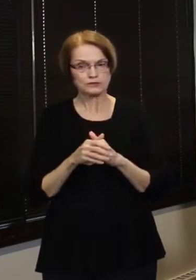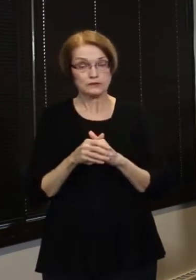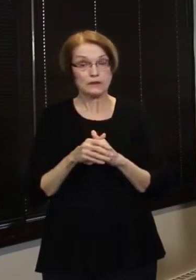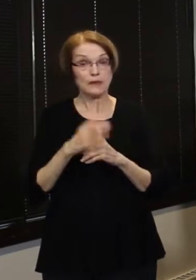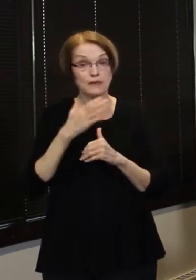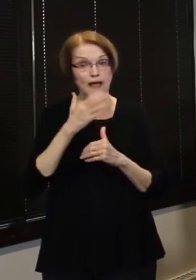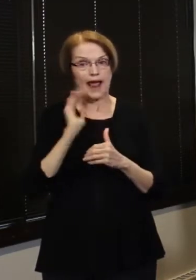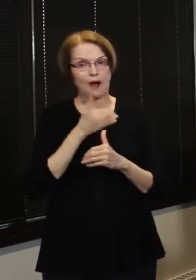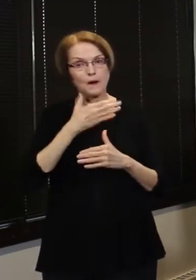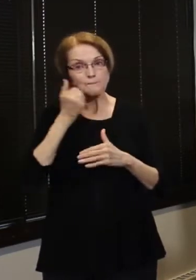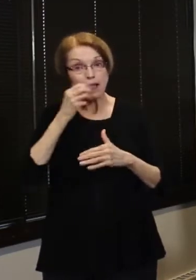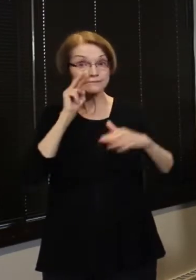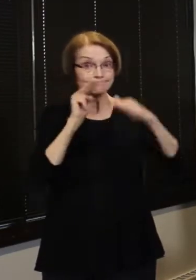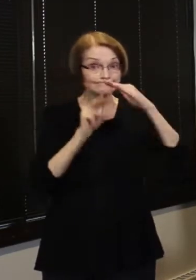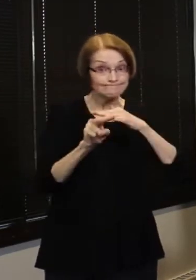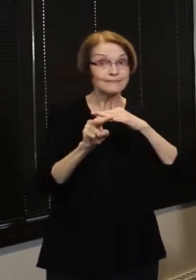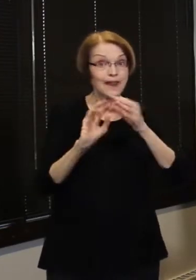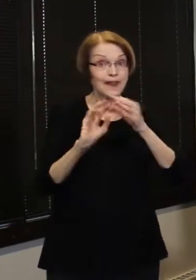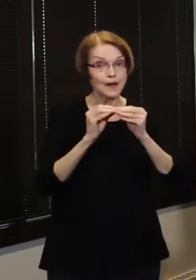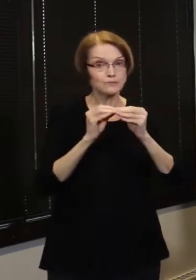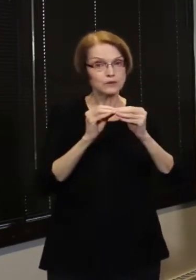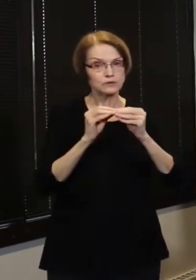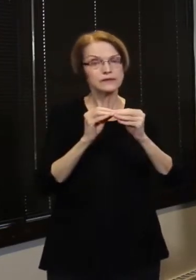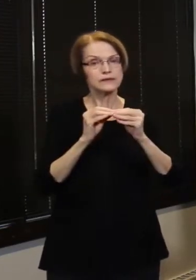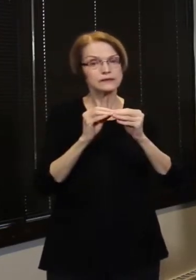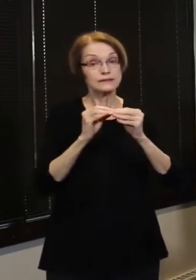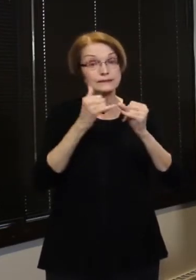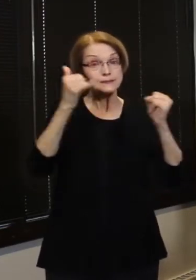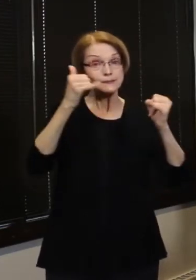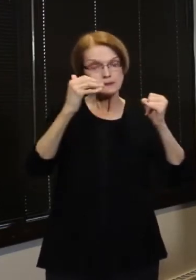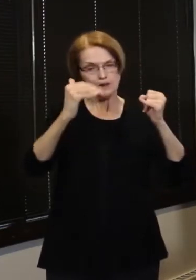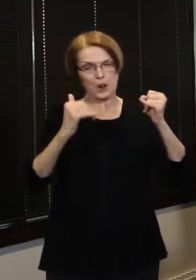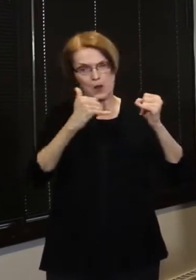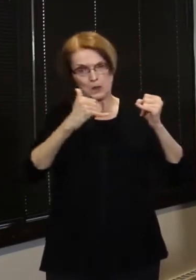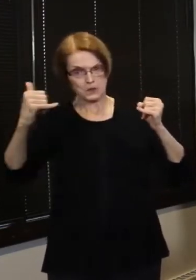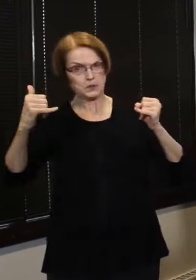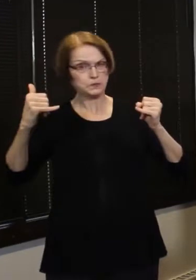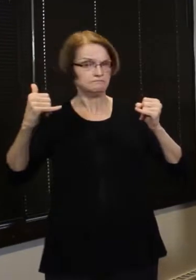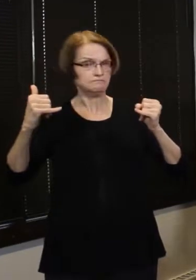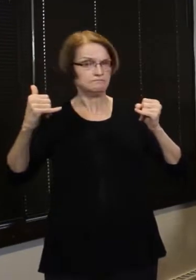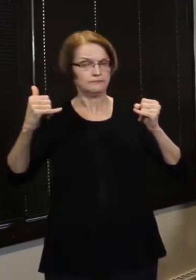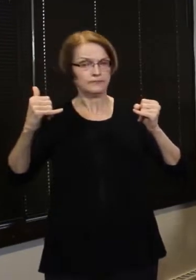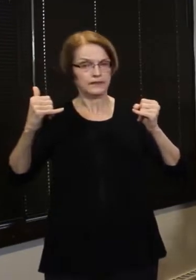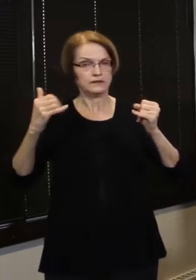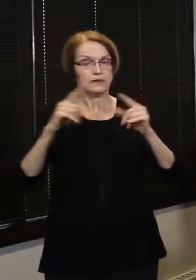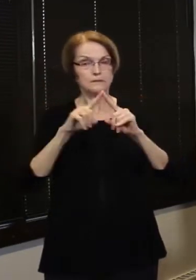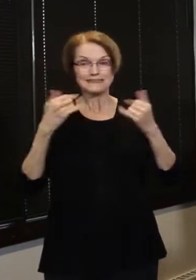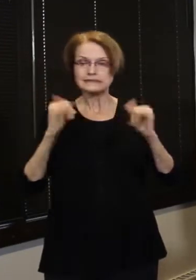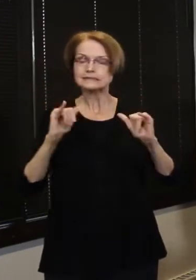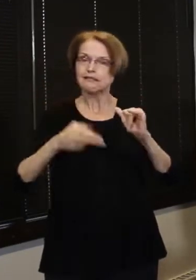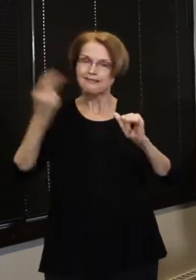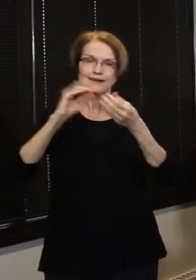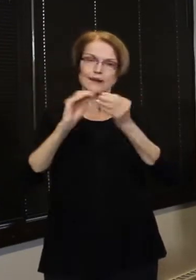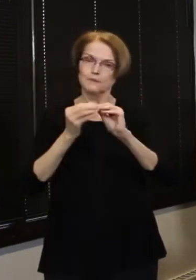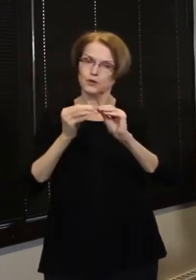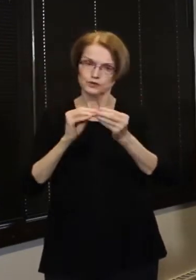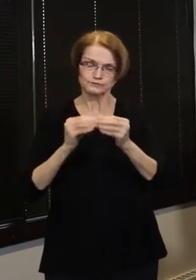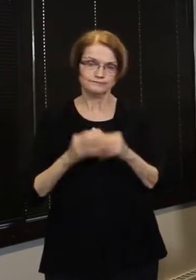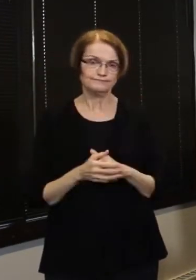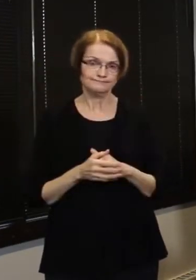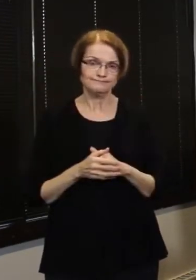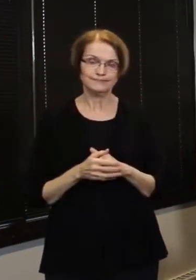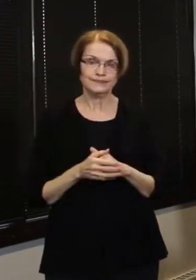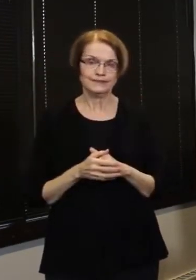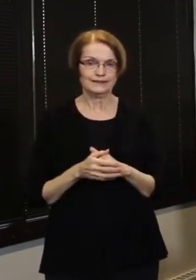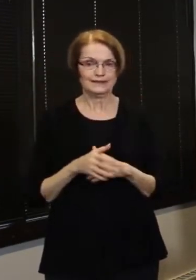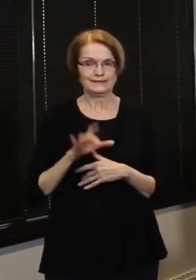line, and in between there and our lower bound, still though at significantly high levels. So as we reported, we're still